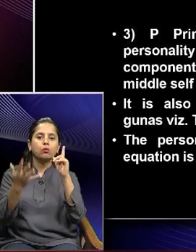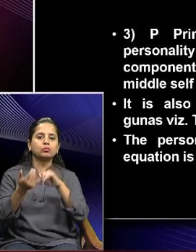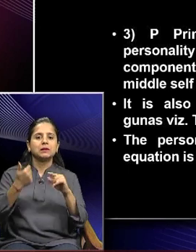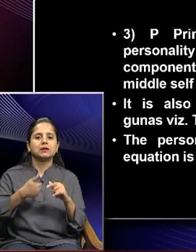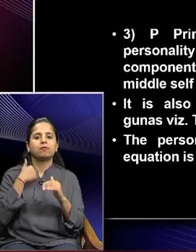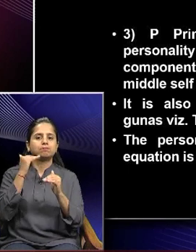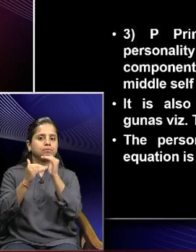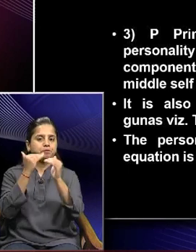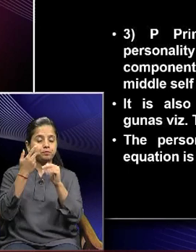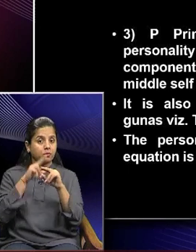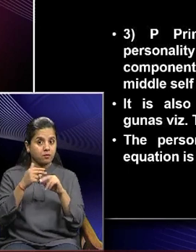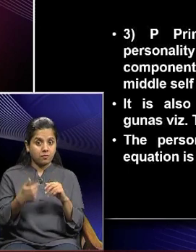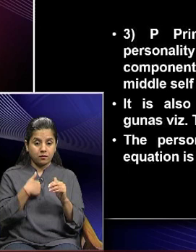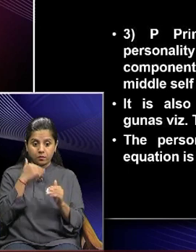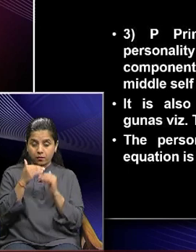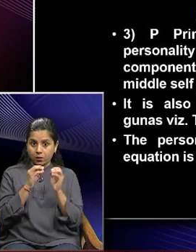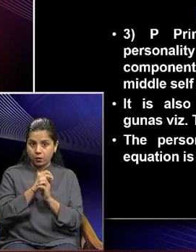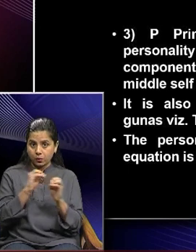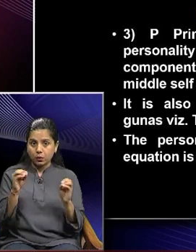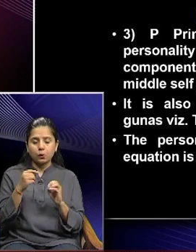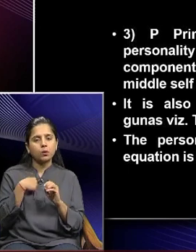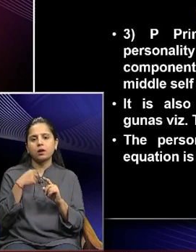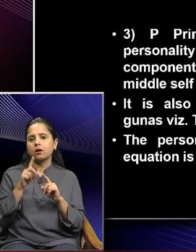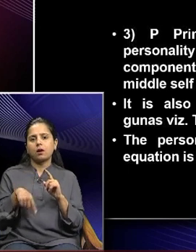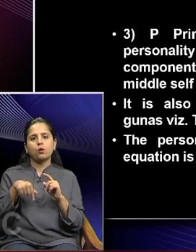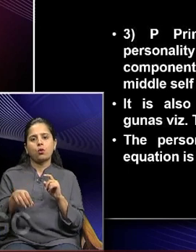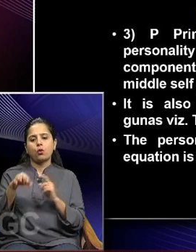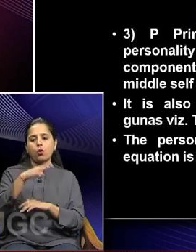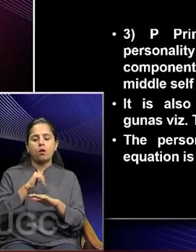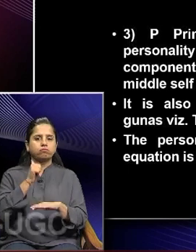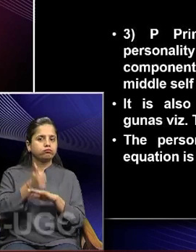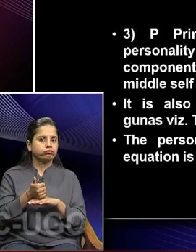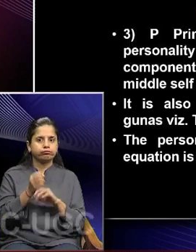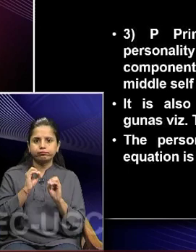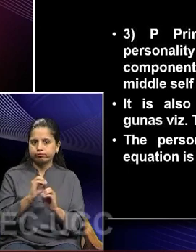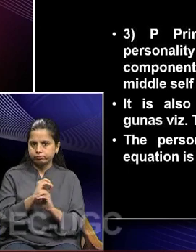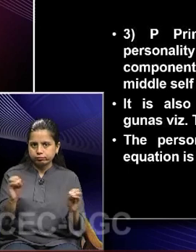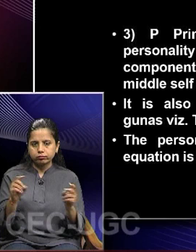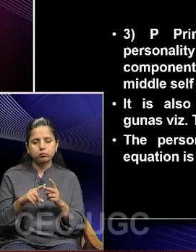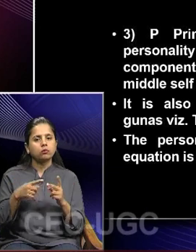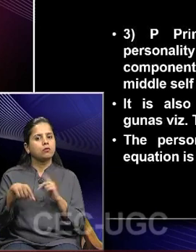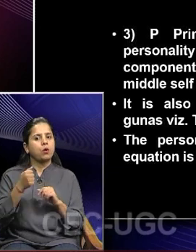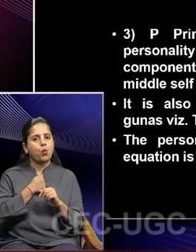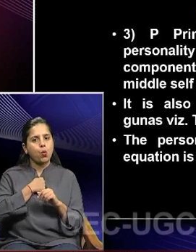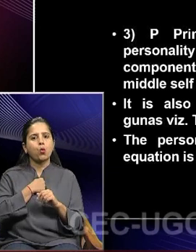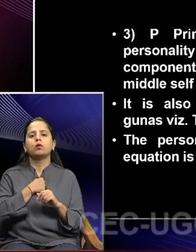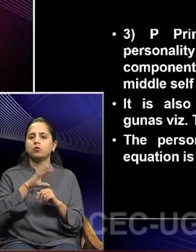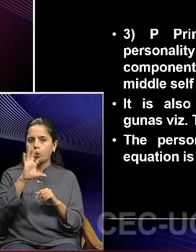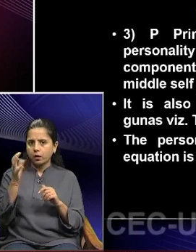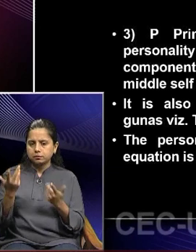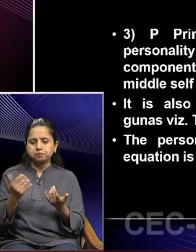because unless we develop ourselves, we cannot develop organization, we cannot develop our nation or